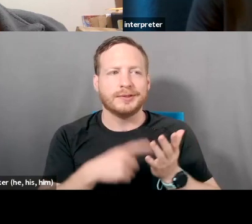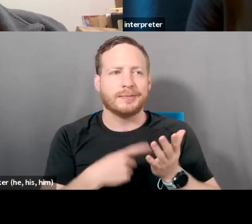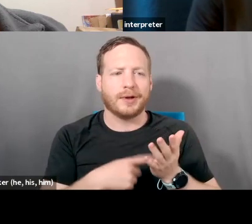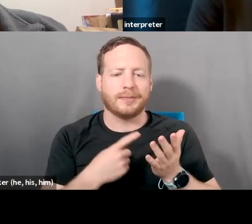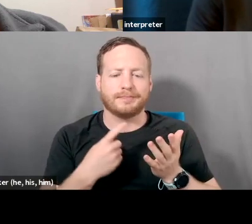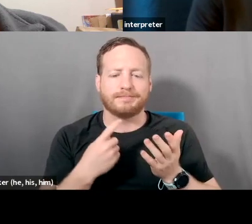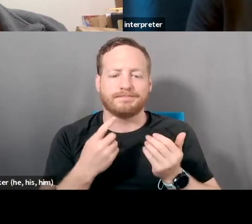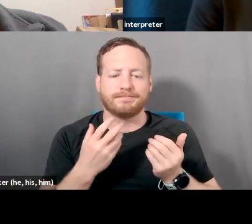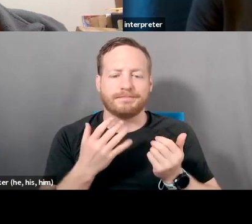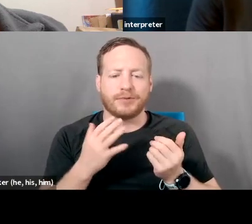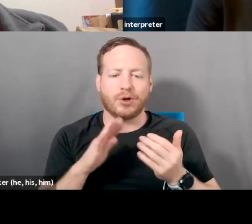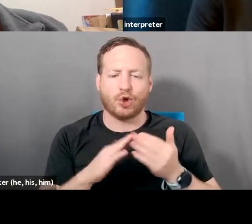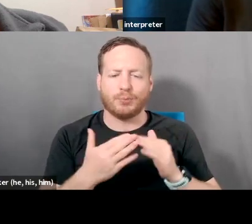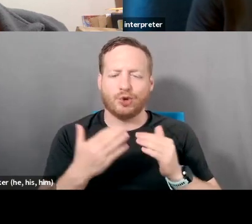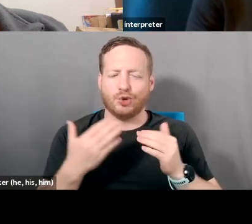stories.